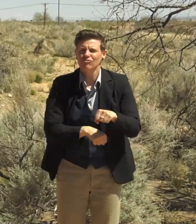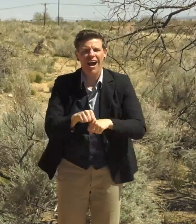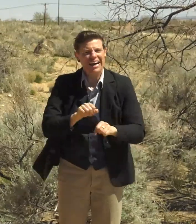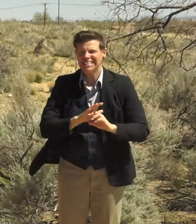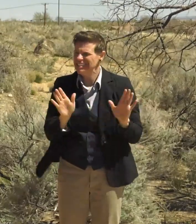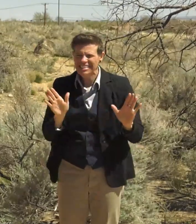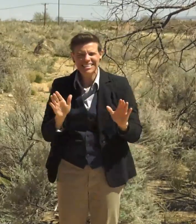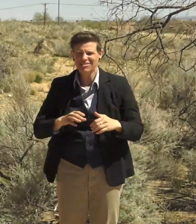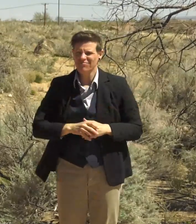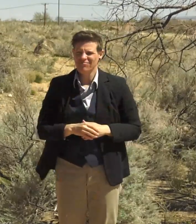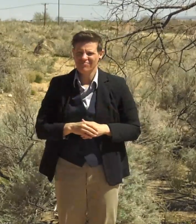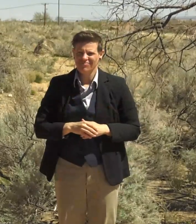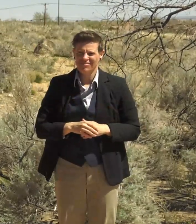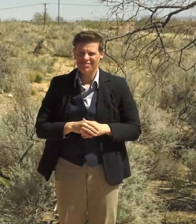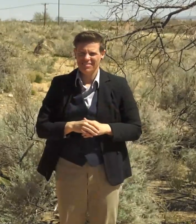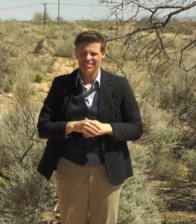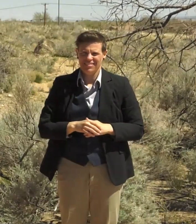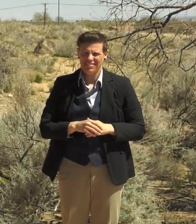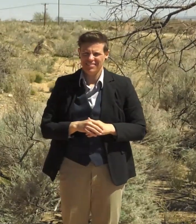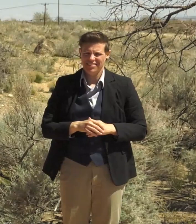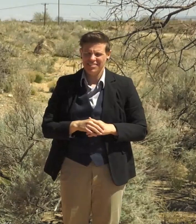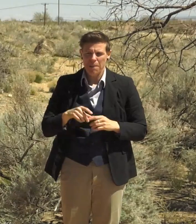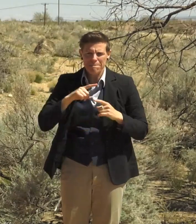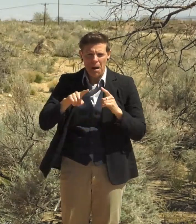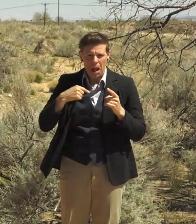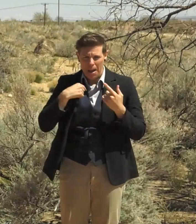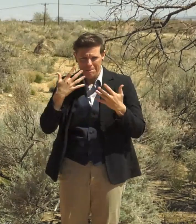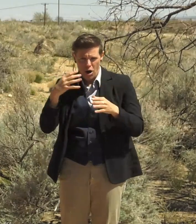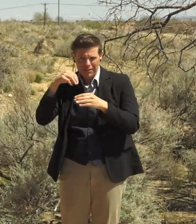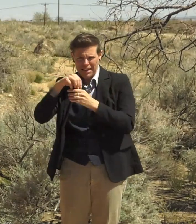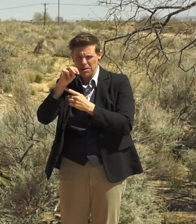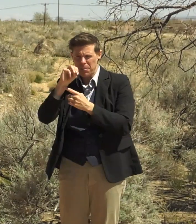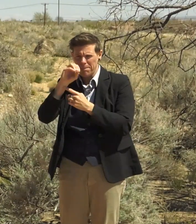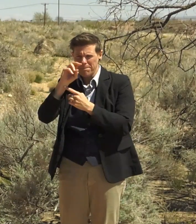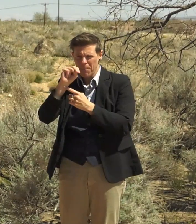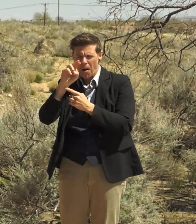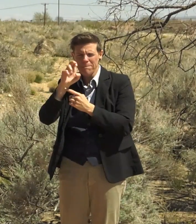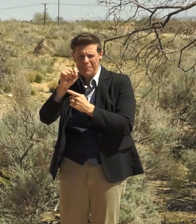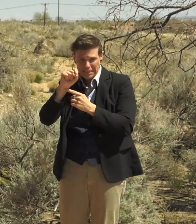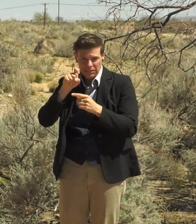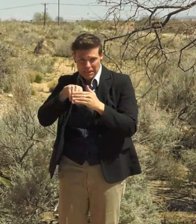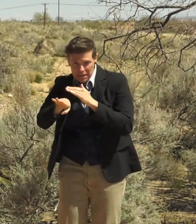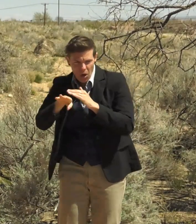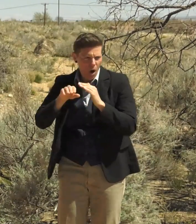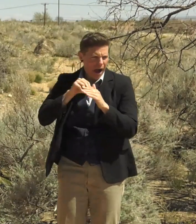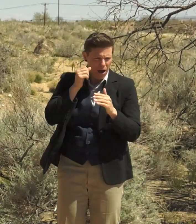good signage out there, but you can also check with our website, or you can contact me at